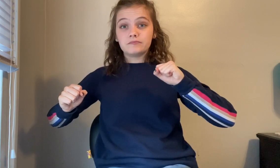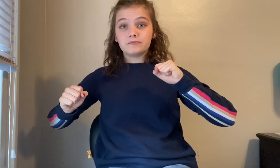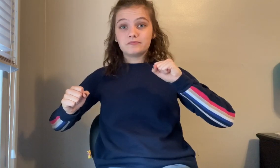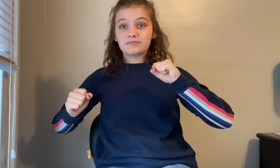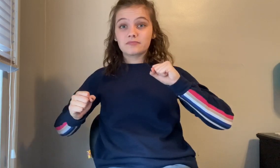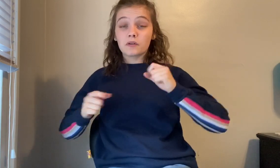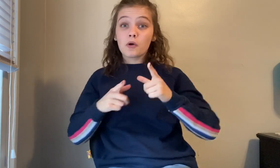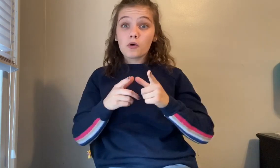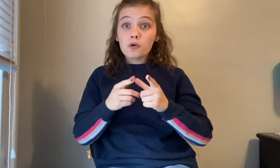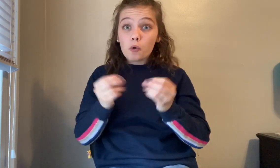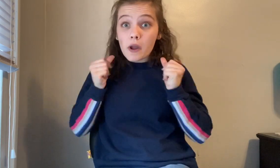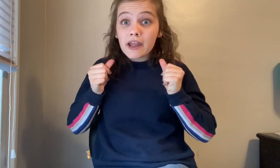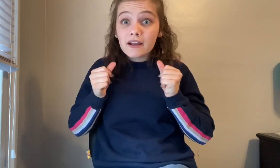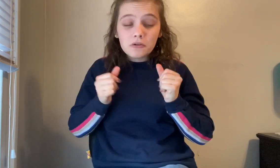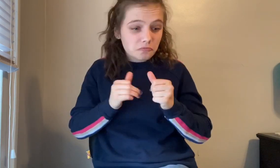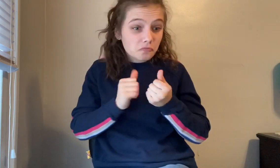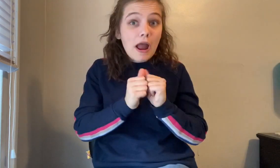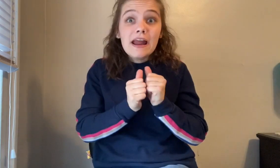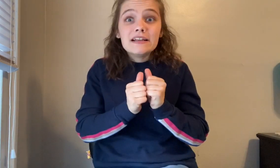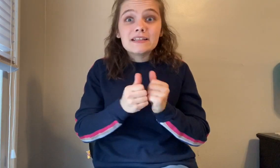Quick race, pizza place.